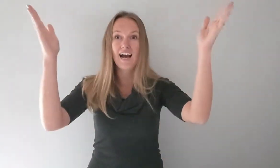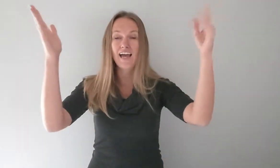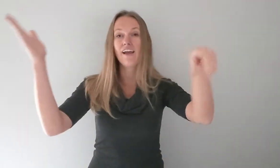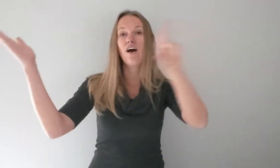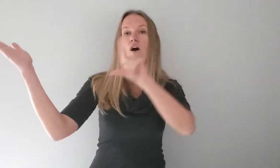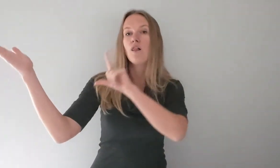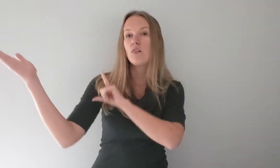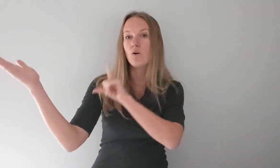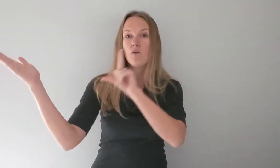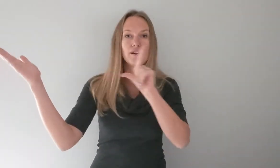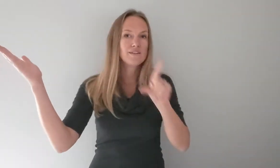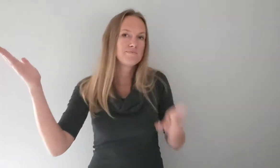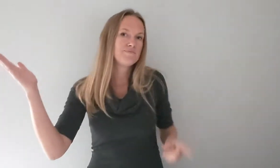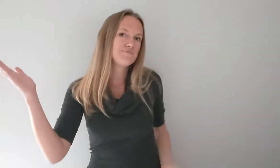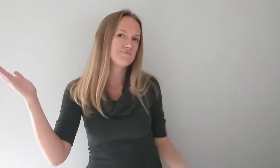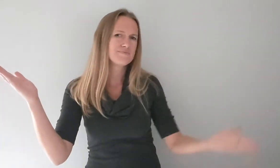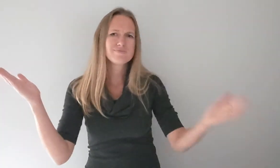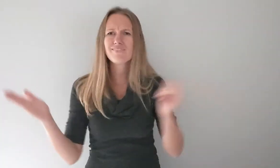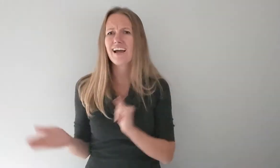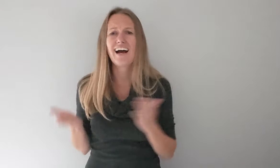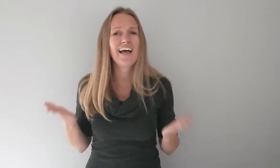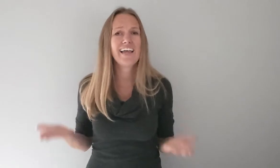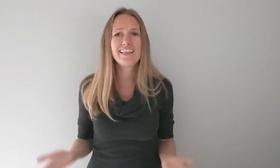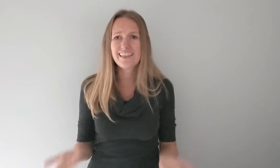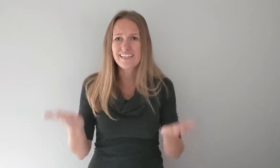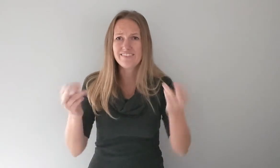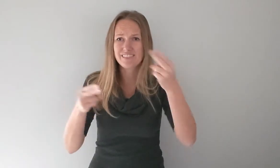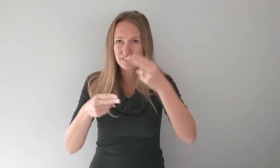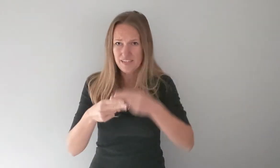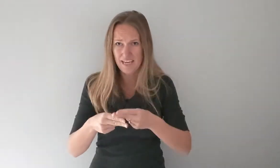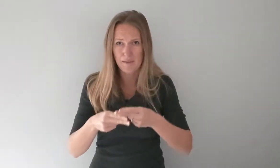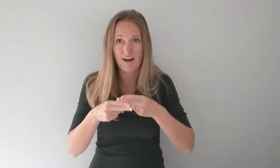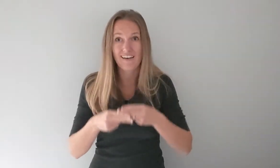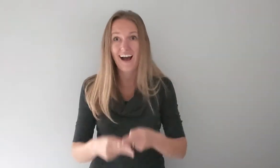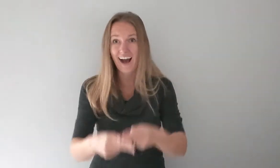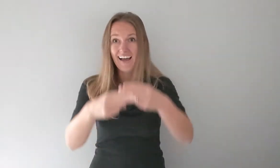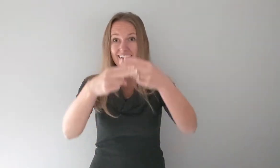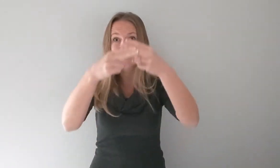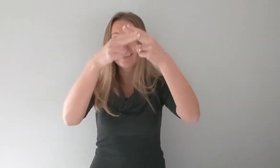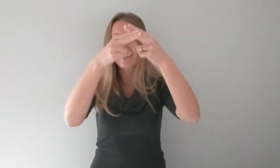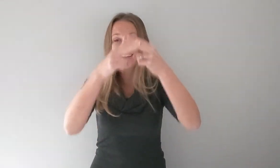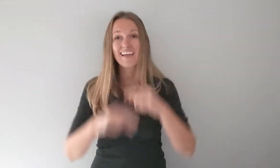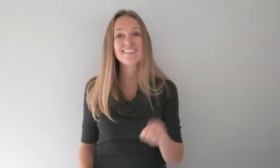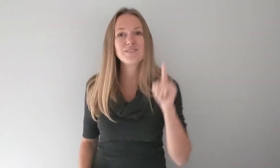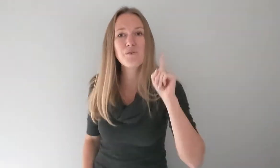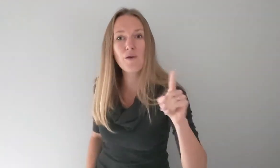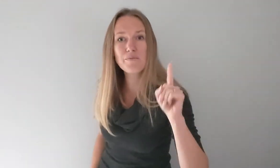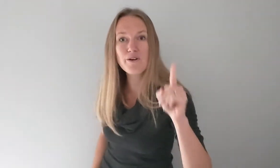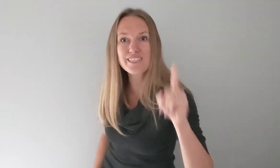sky, Lord, I lift your name on high. Okay, let's do it one more